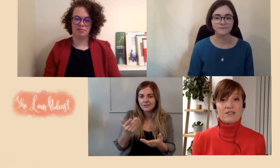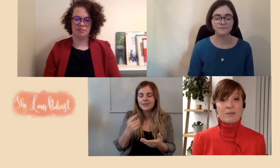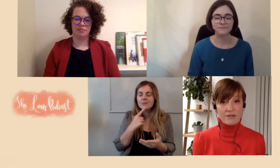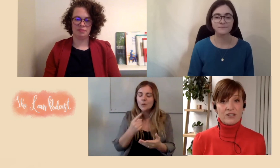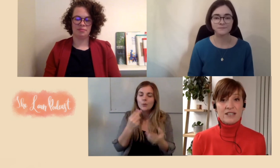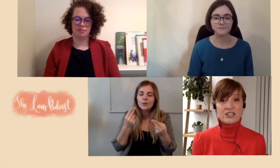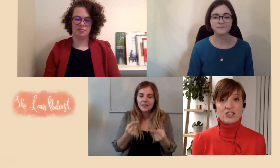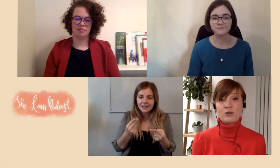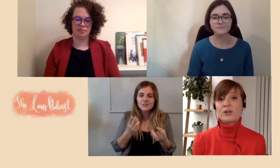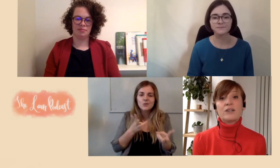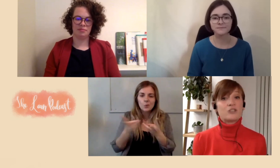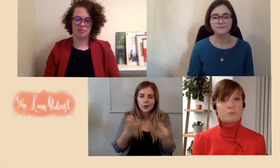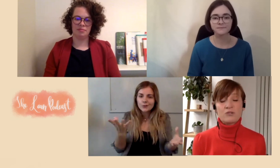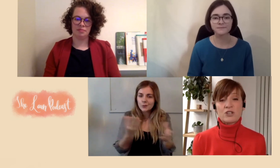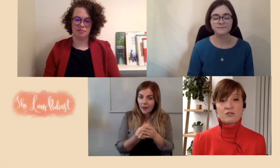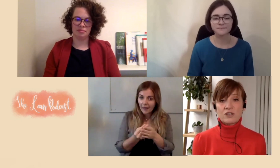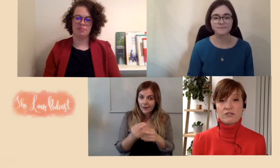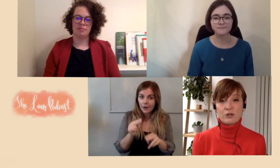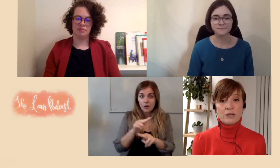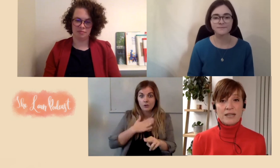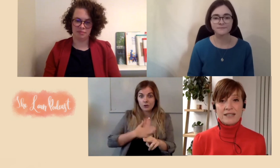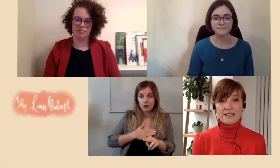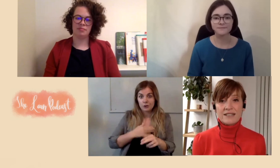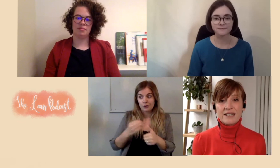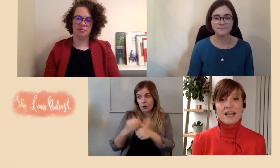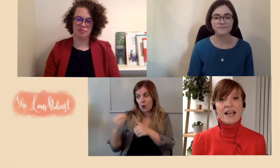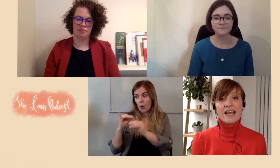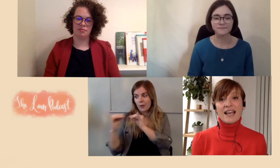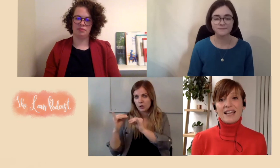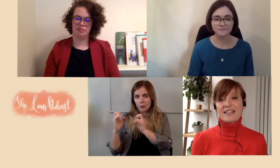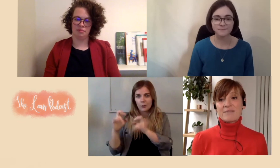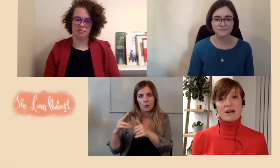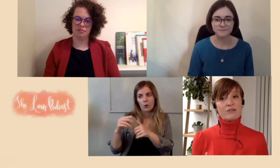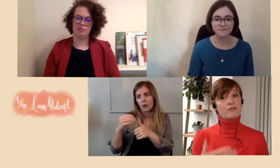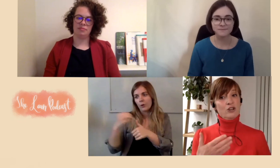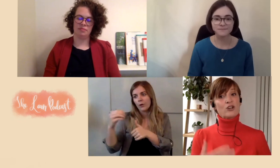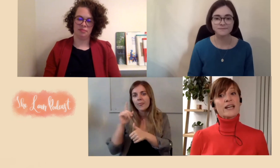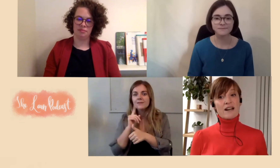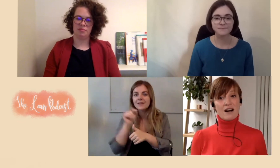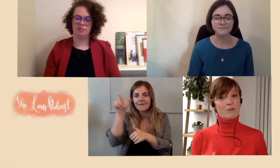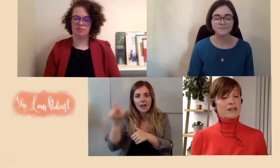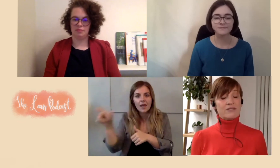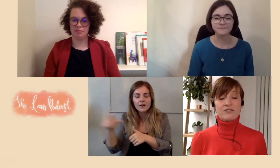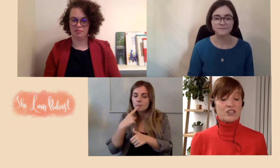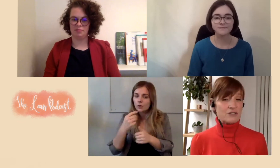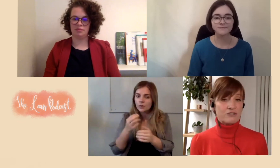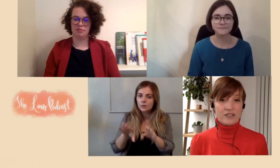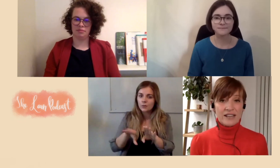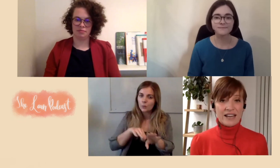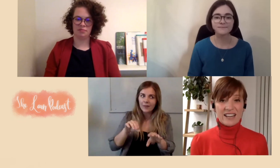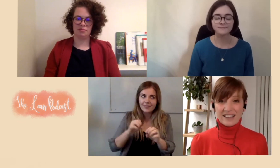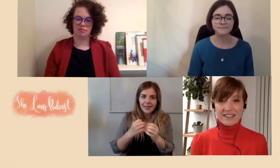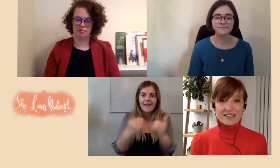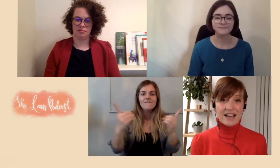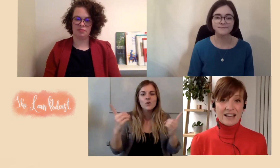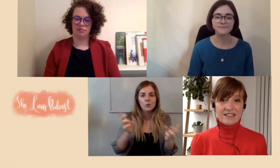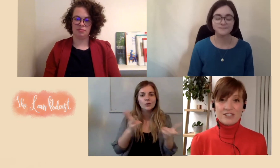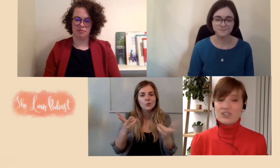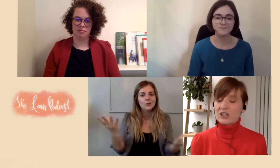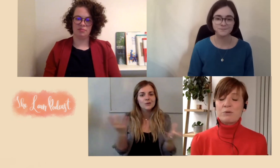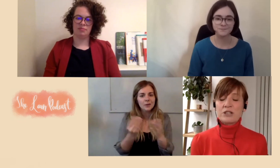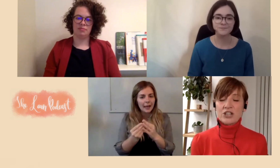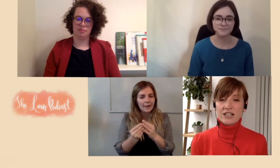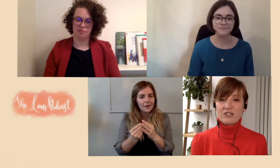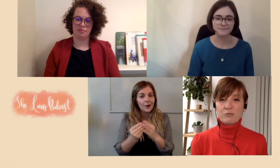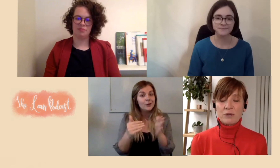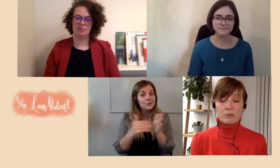matter of looking calm, even if you don't feel it. And I think that has certainly been a challenge for me with working with technology. Ali, you're dipping into